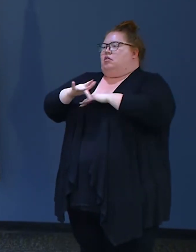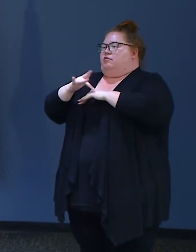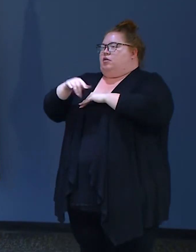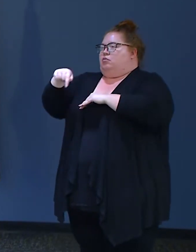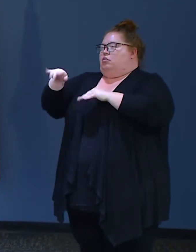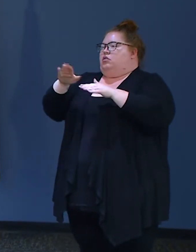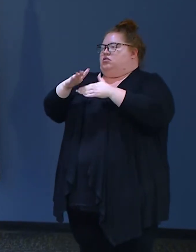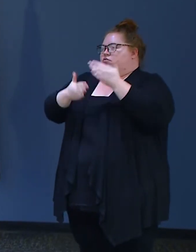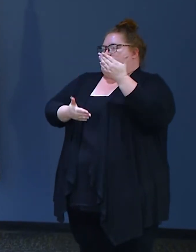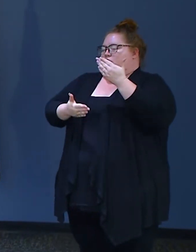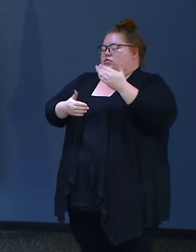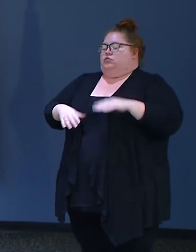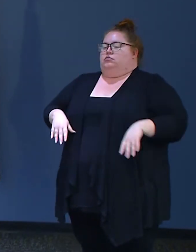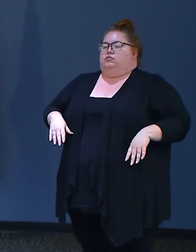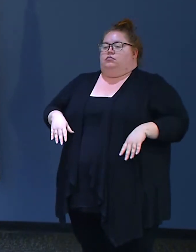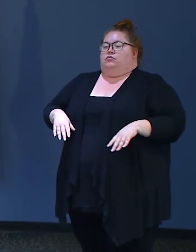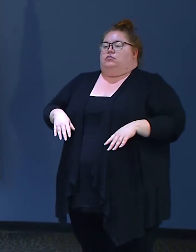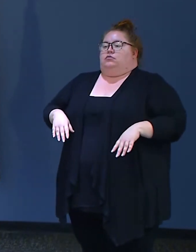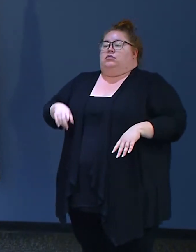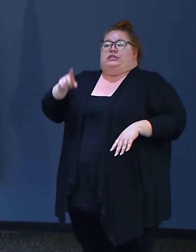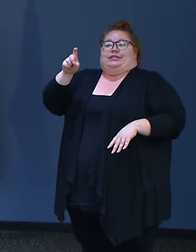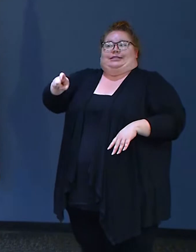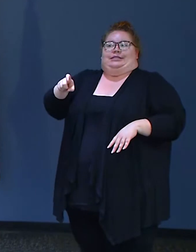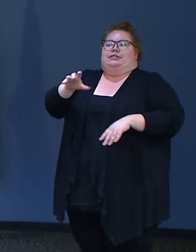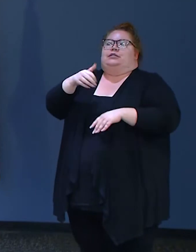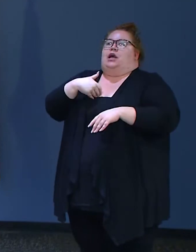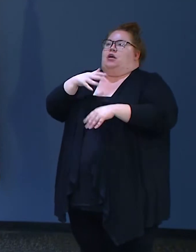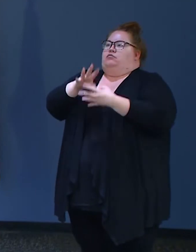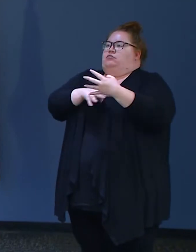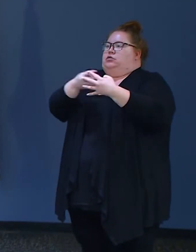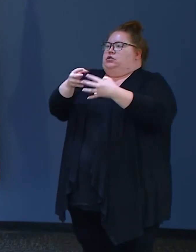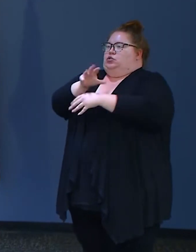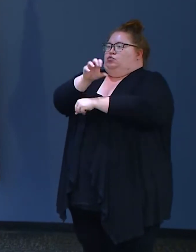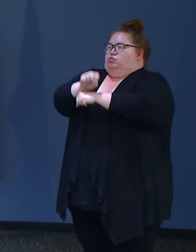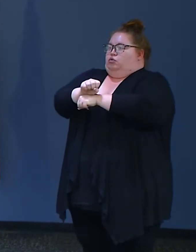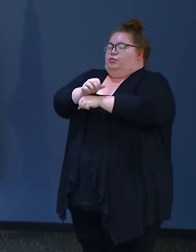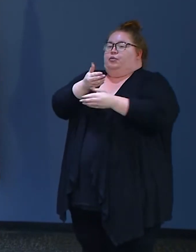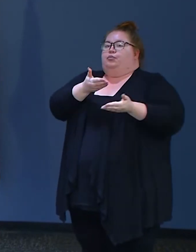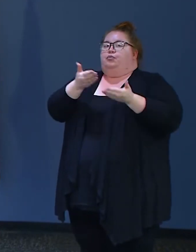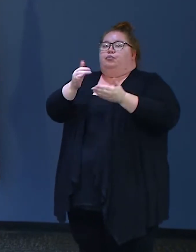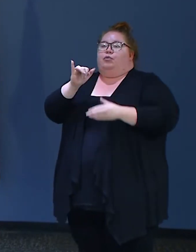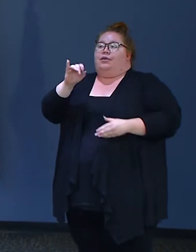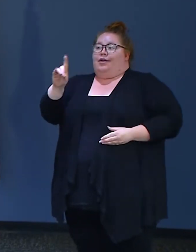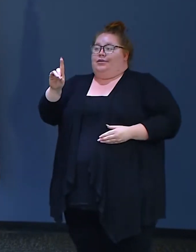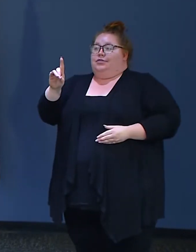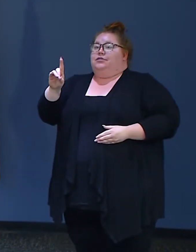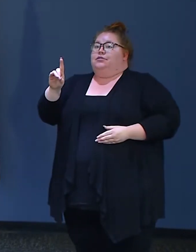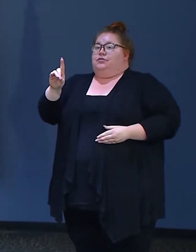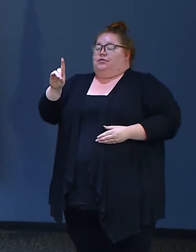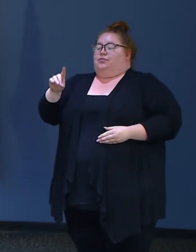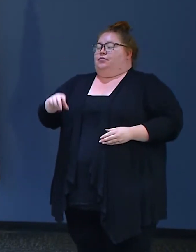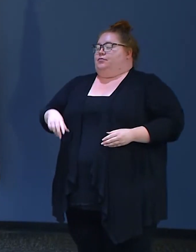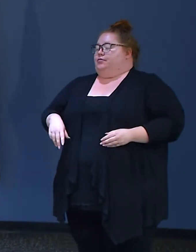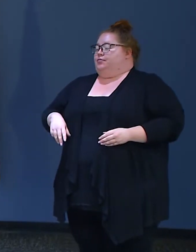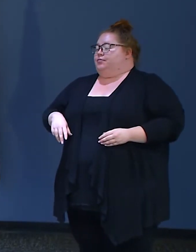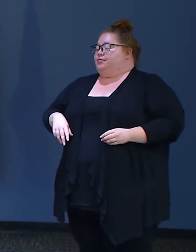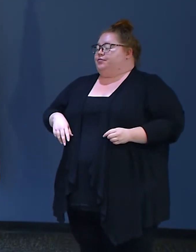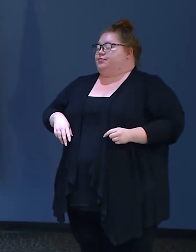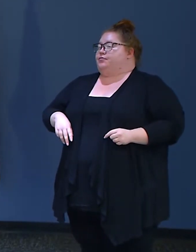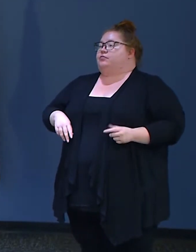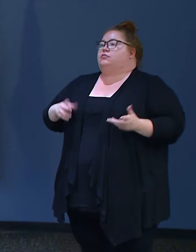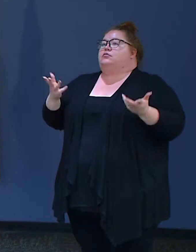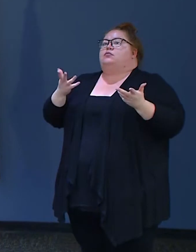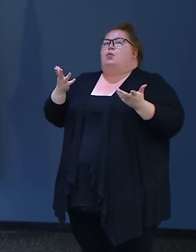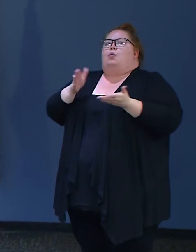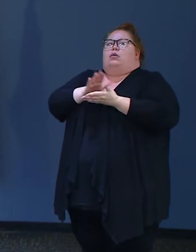They do need to have your appointment scheduled. You'll need to bring your ID with you. The beauty in this,